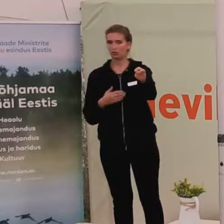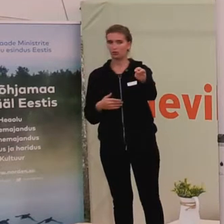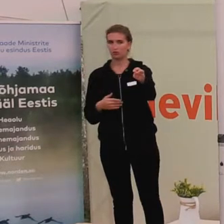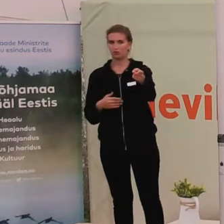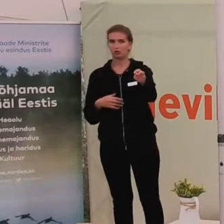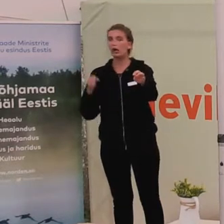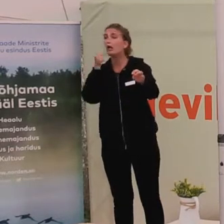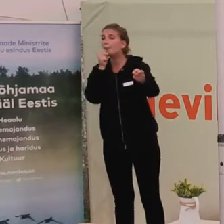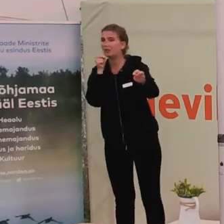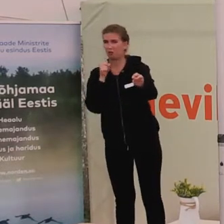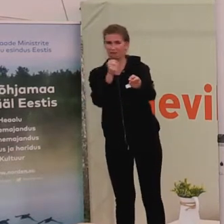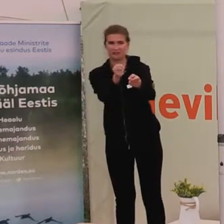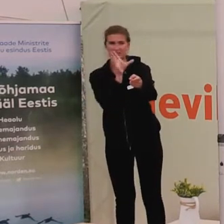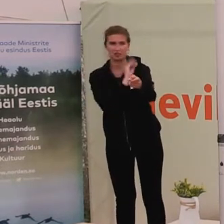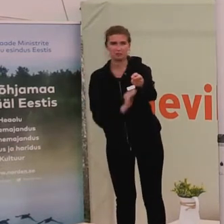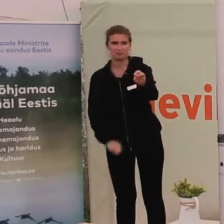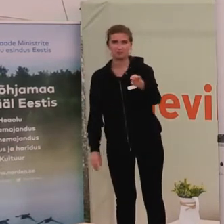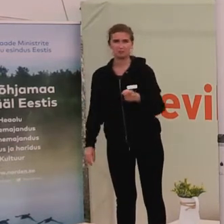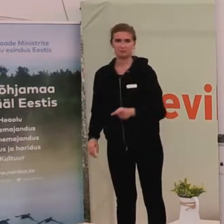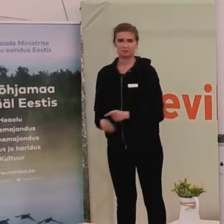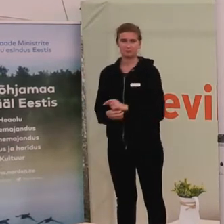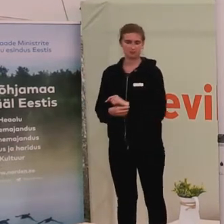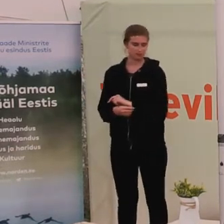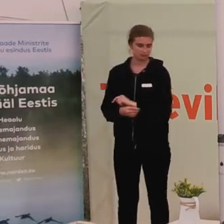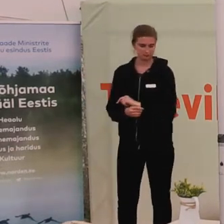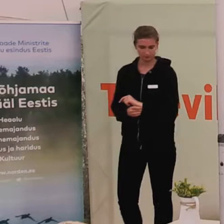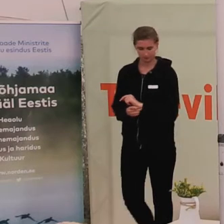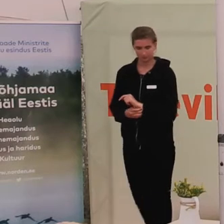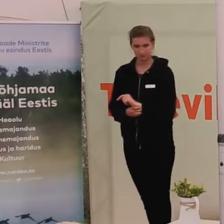Could you have microphone? Could you send the microphone, please?